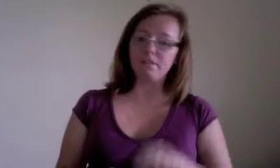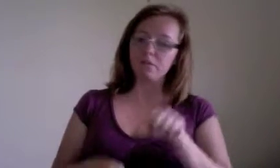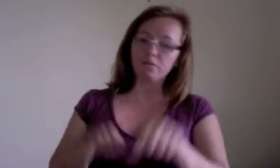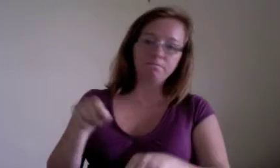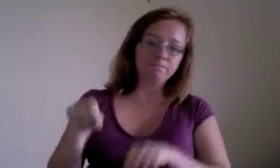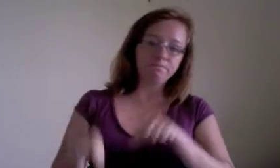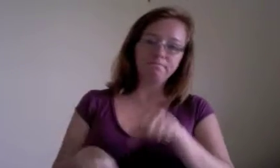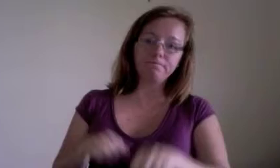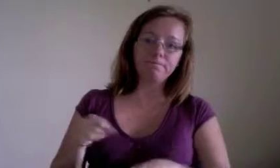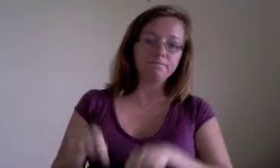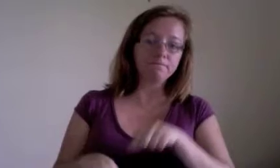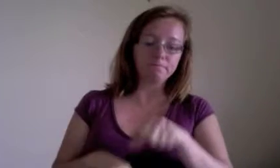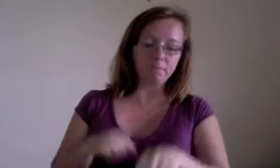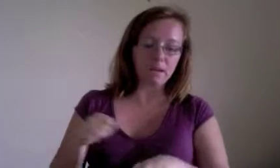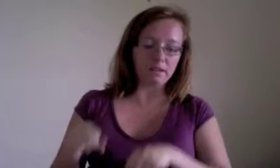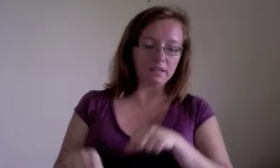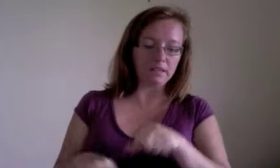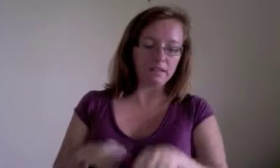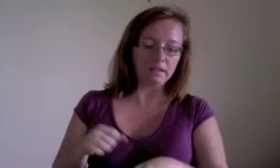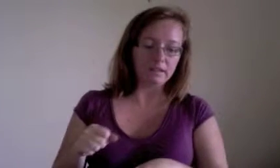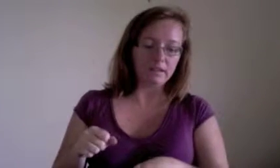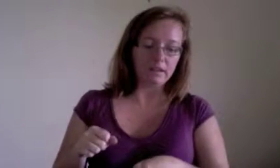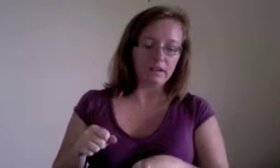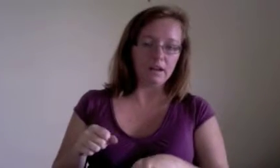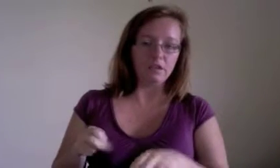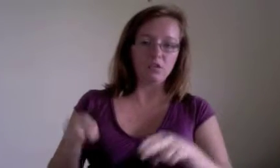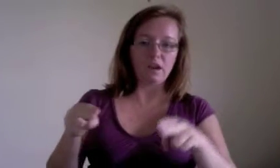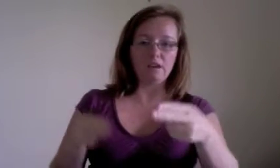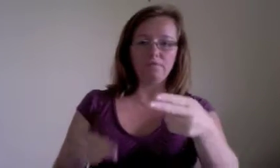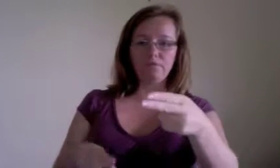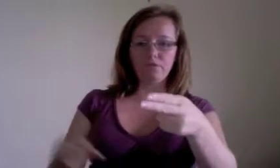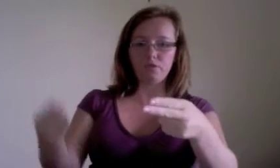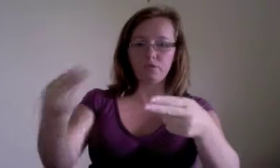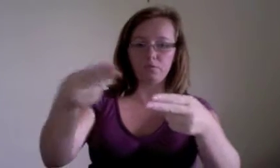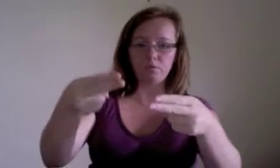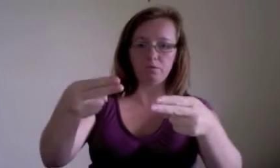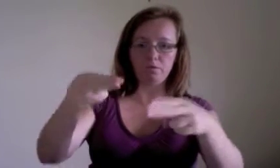Bicycle, pedaling, train, it's two.